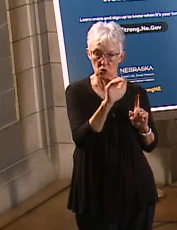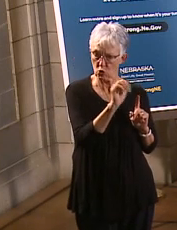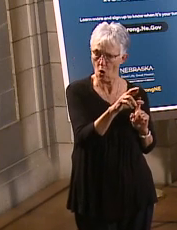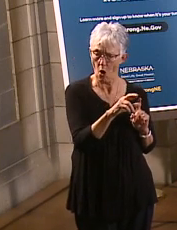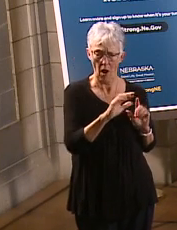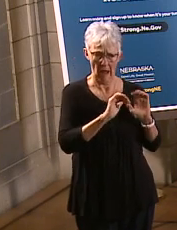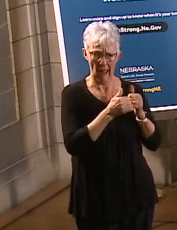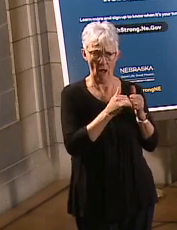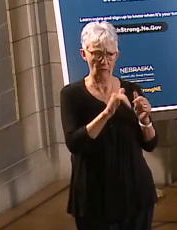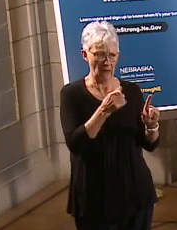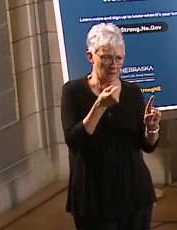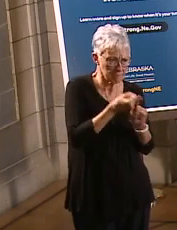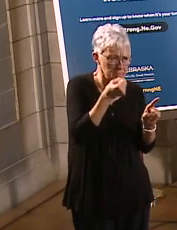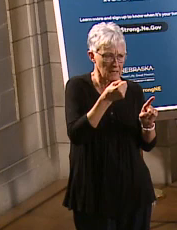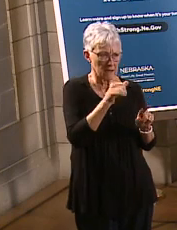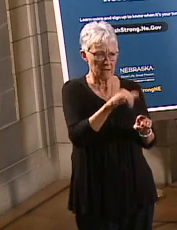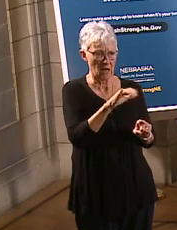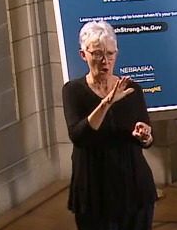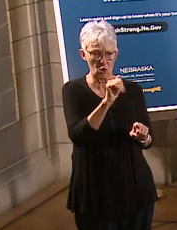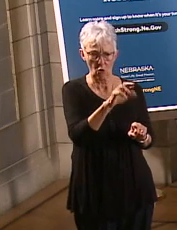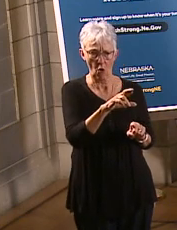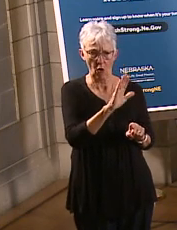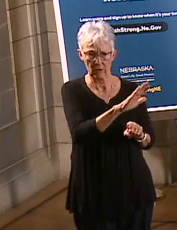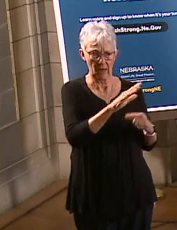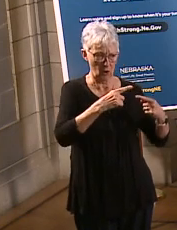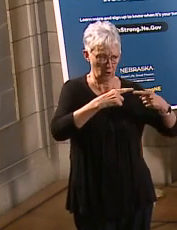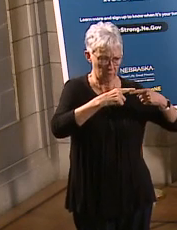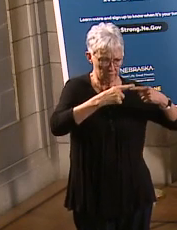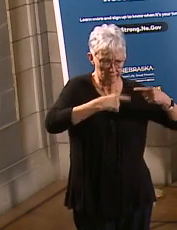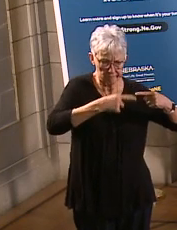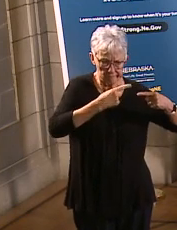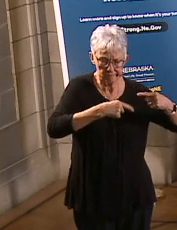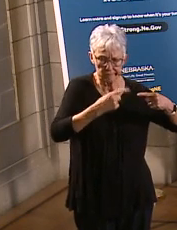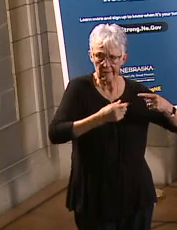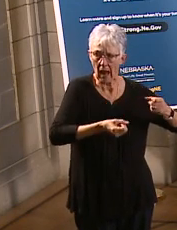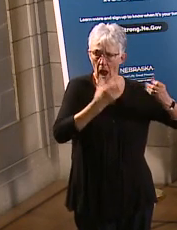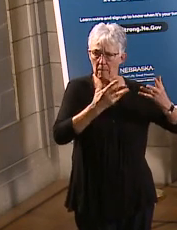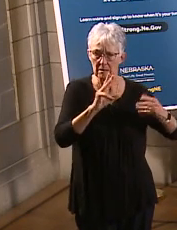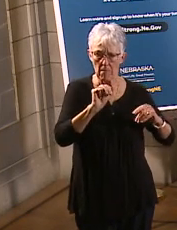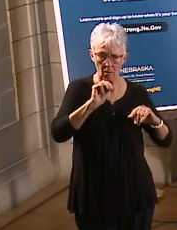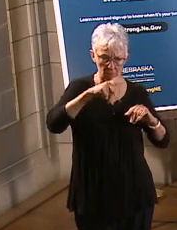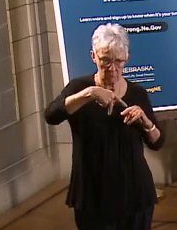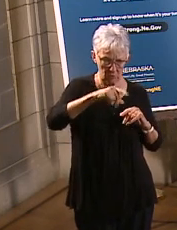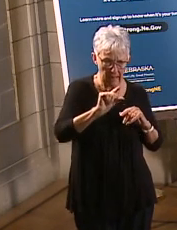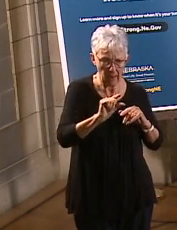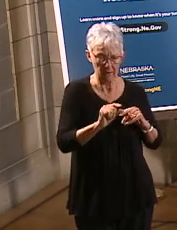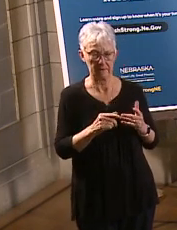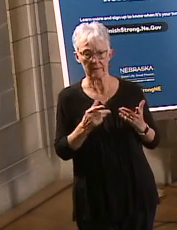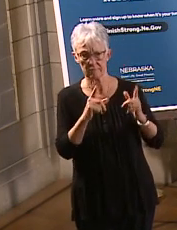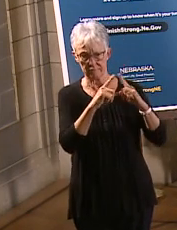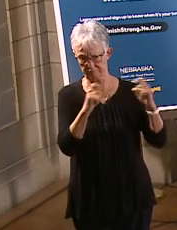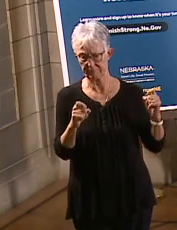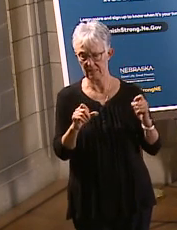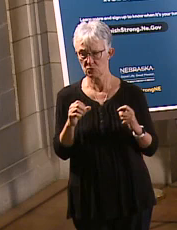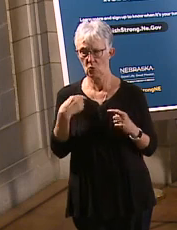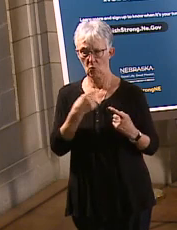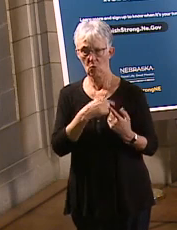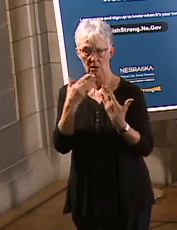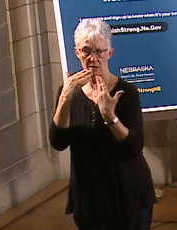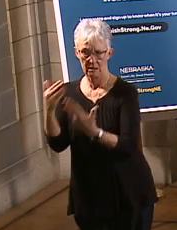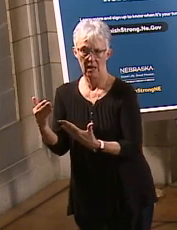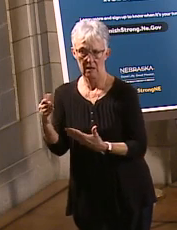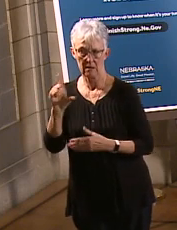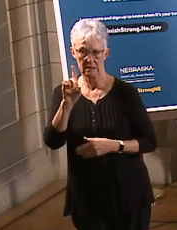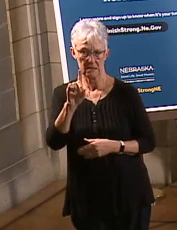really get some hard data with regard to what that would do. So we started a program, and I want to thank our Department of Administrative Services because it was